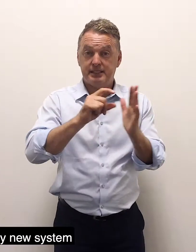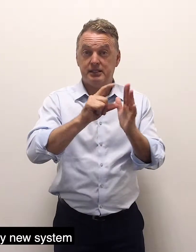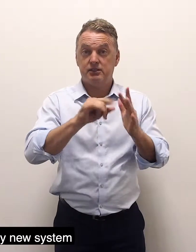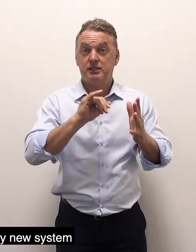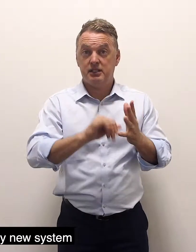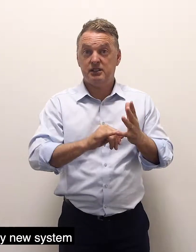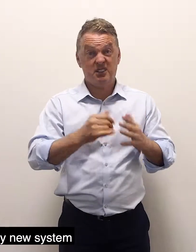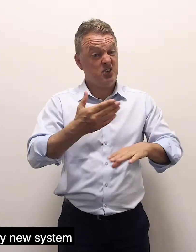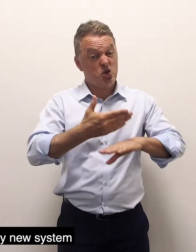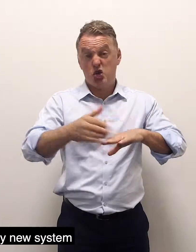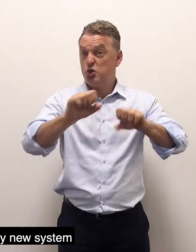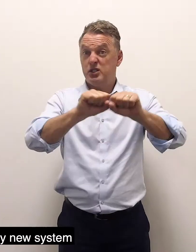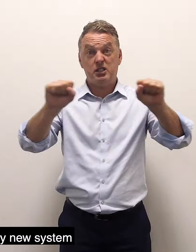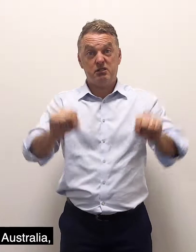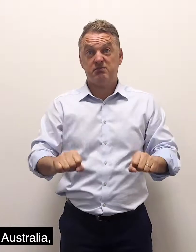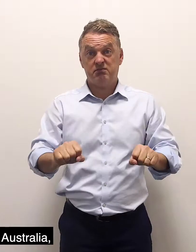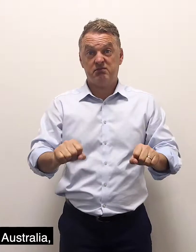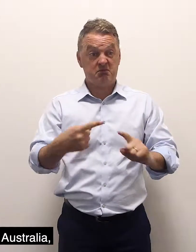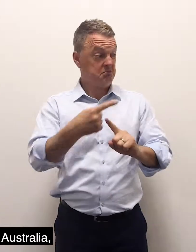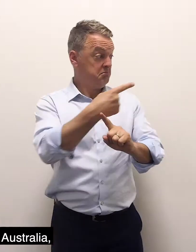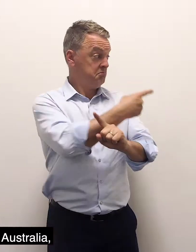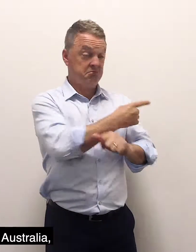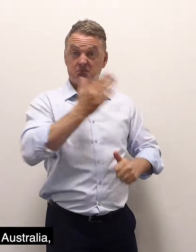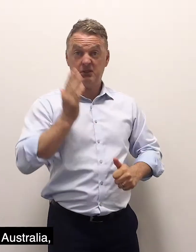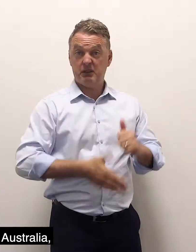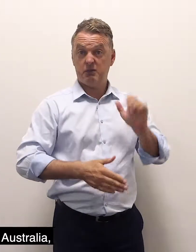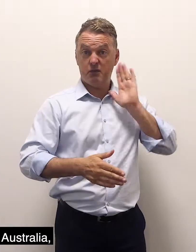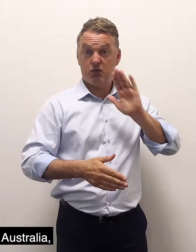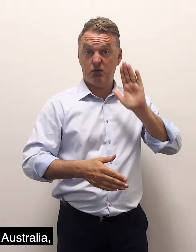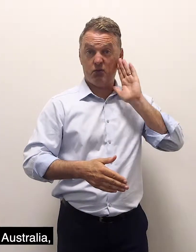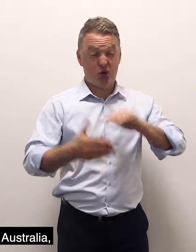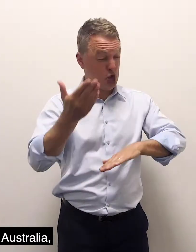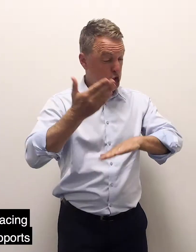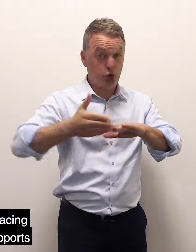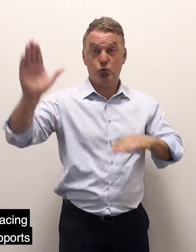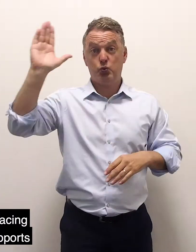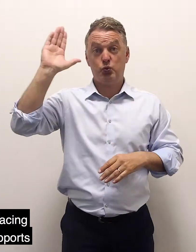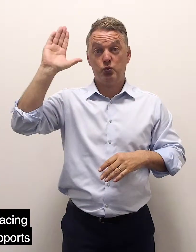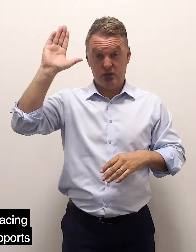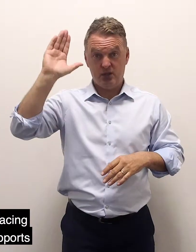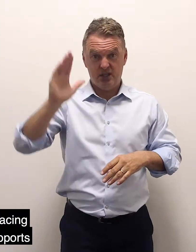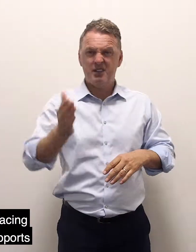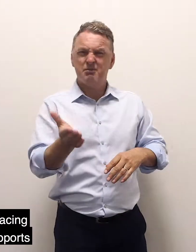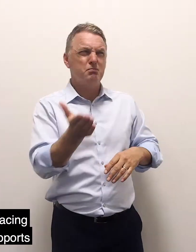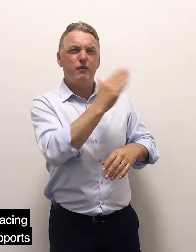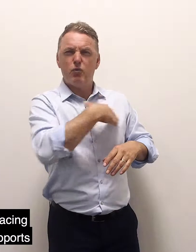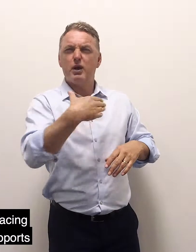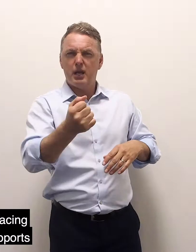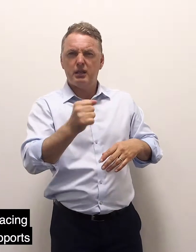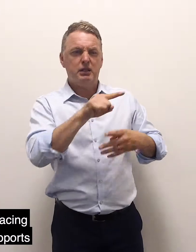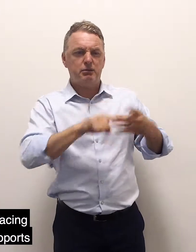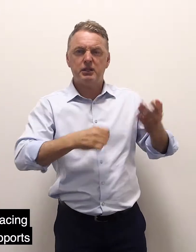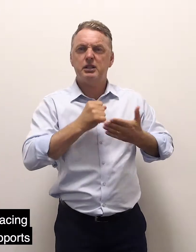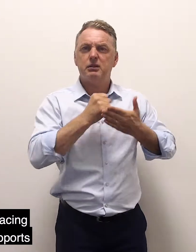The NDIS, it's a completely new system of disability support in Australia, and it started replacing